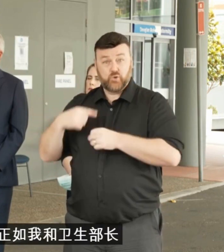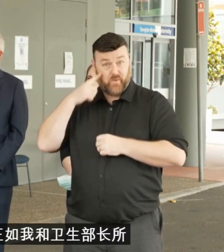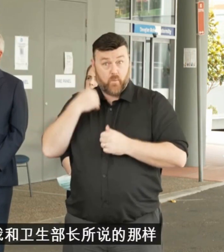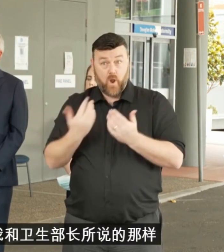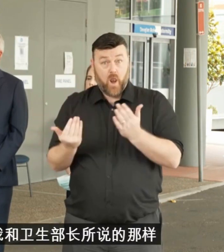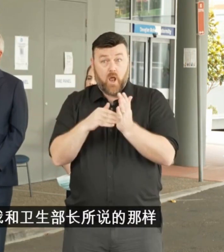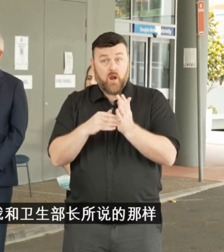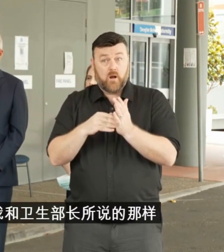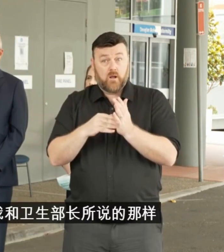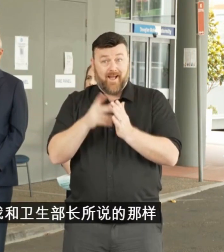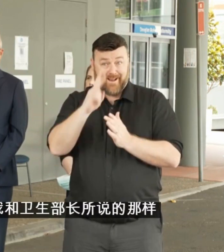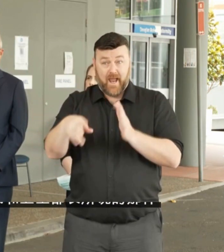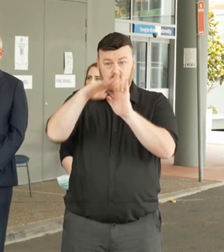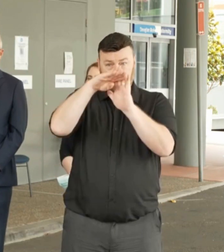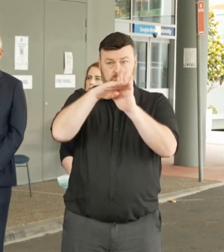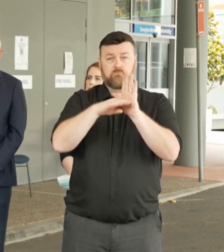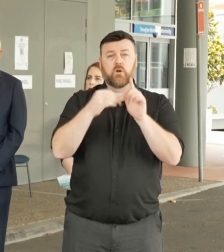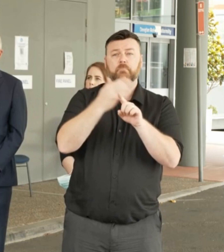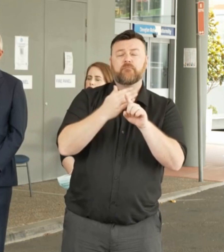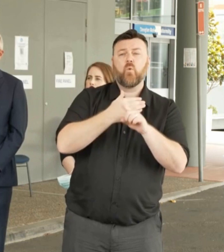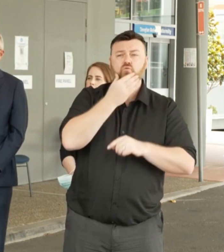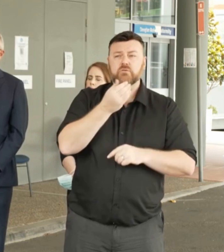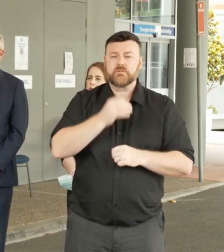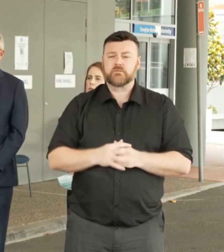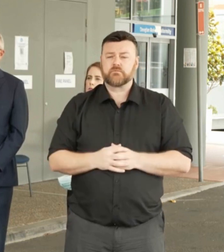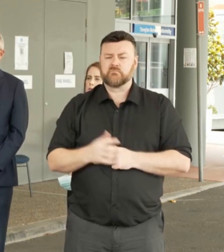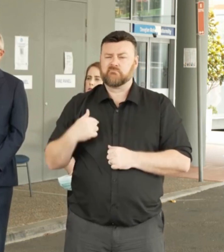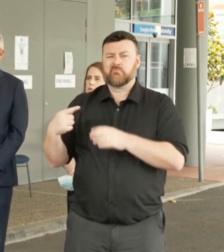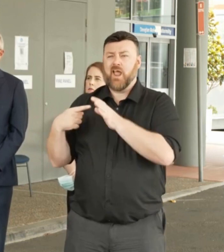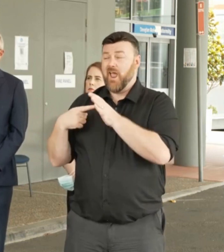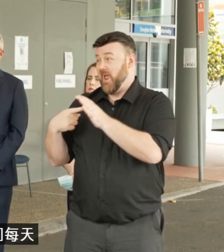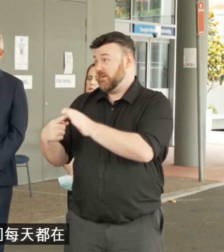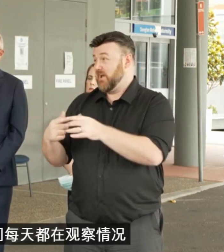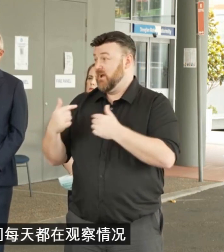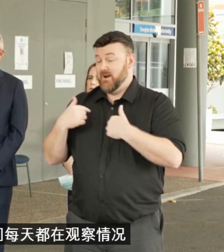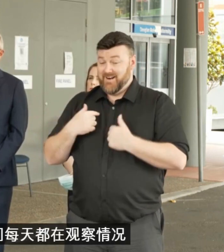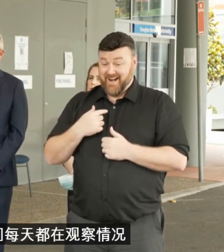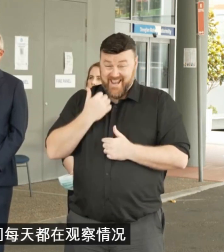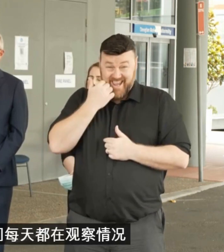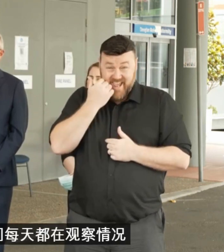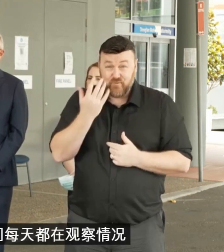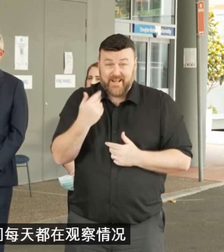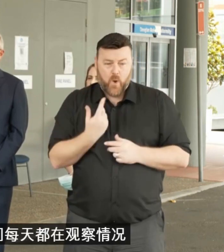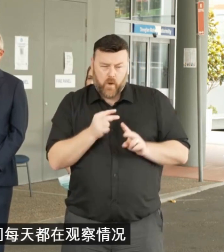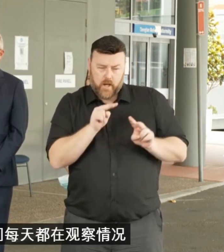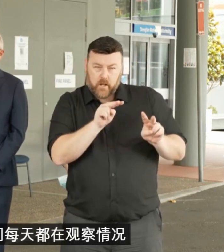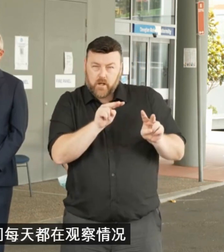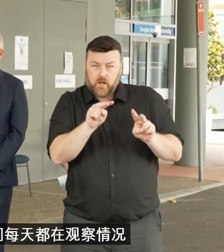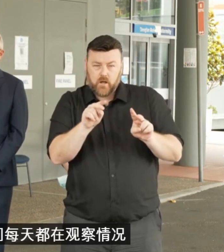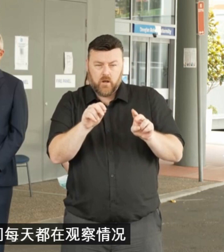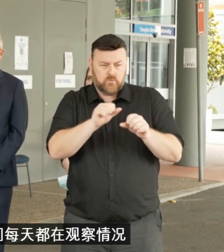moment, as I said with the Health Minister, we every day we're monitoring the situation. Every day we